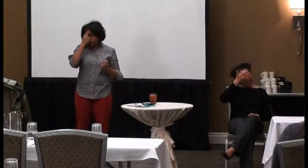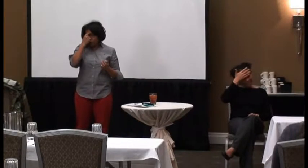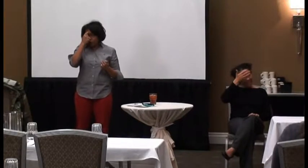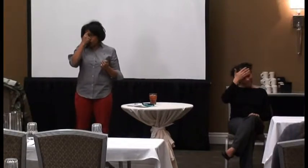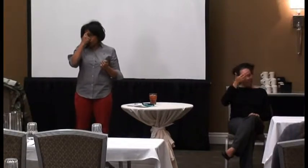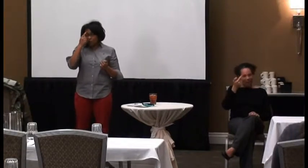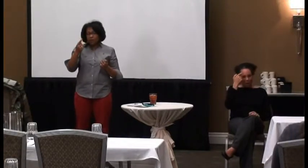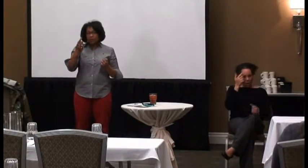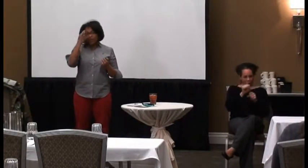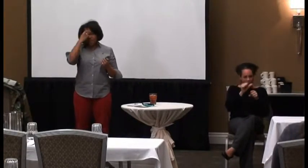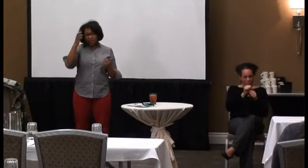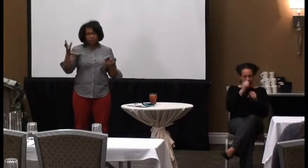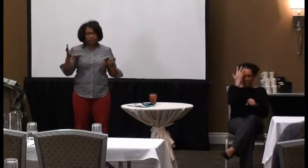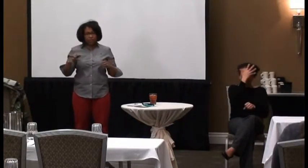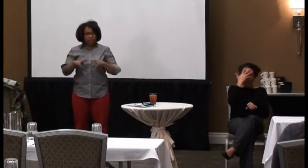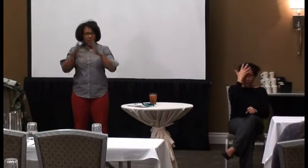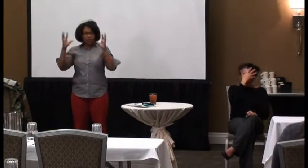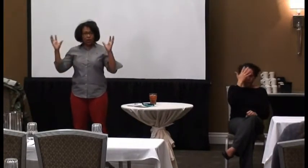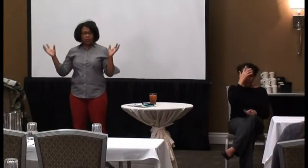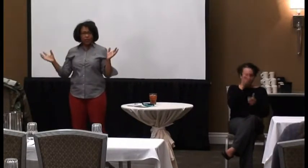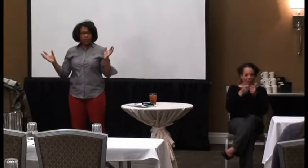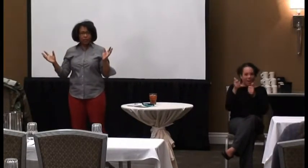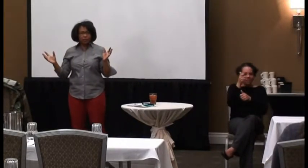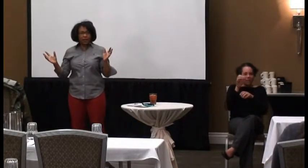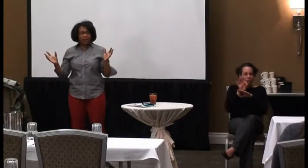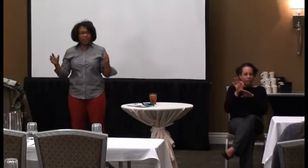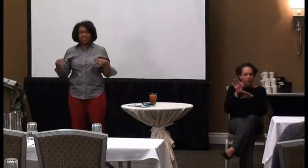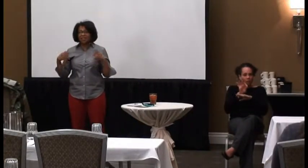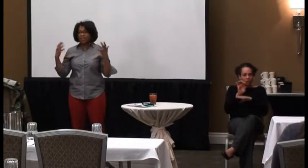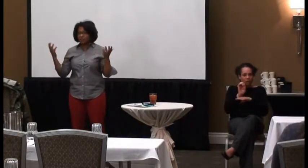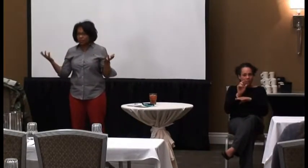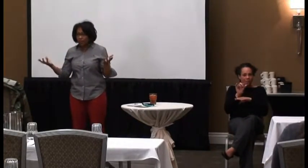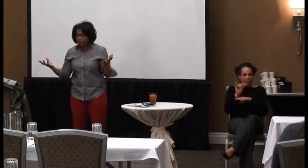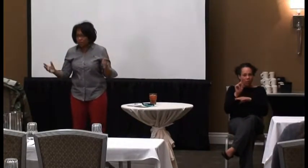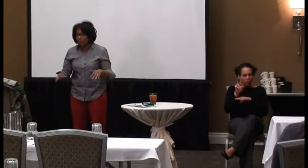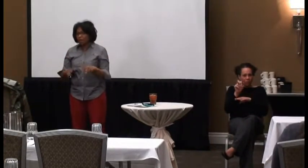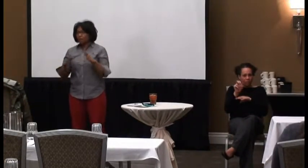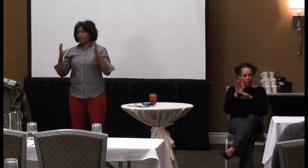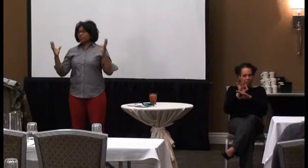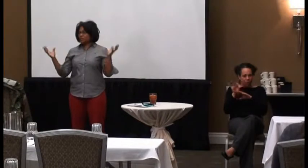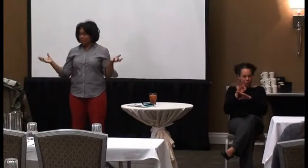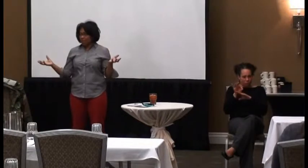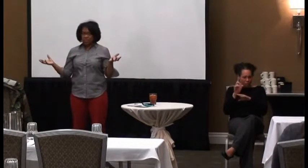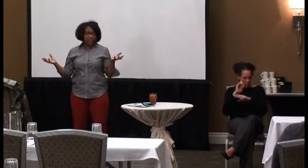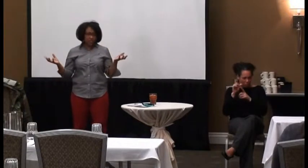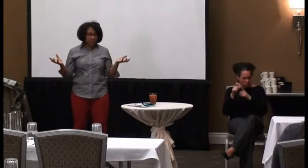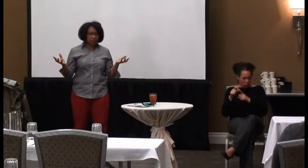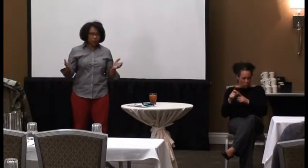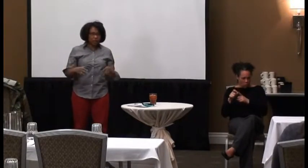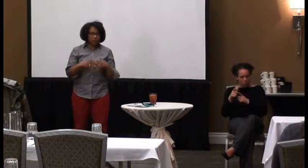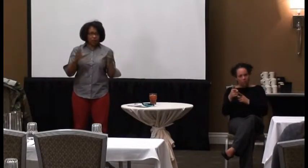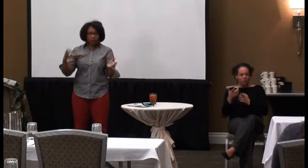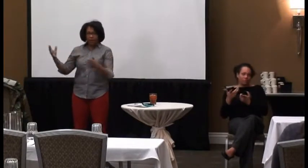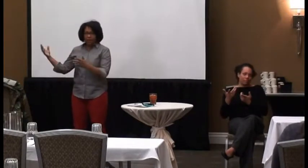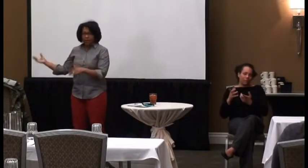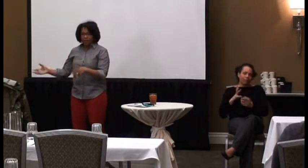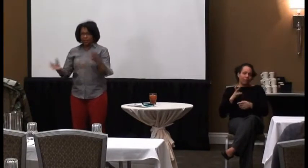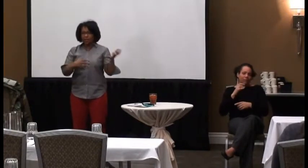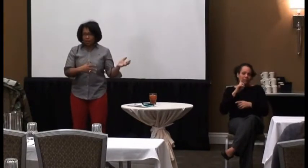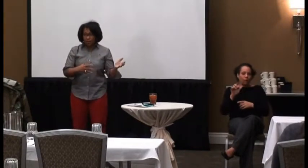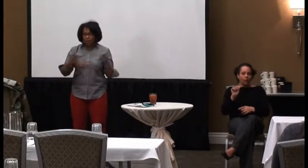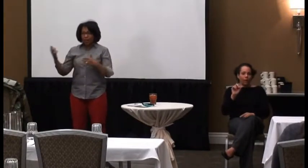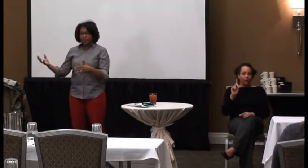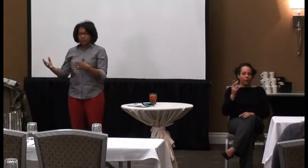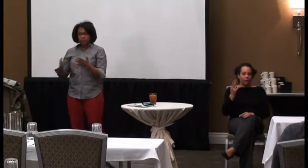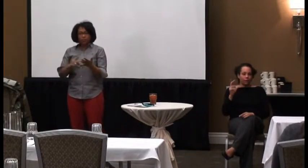I want them to work. The executive functioning. You may have heard that term now, the executive functioning. Well, that's just a fancy schmancy way of calling